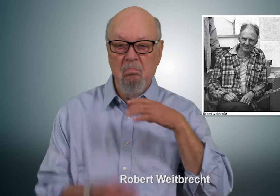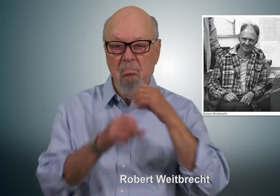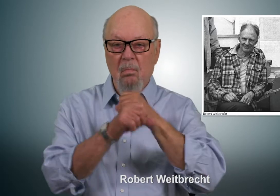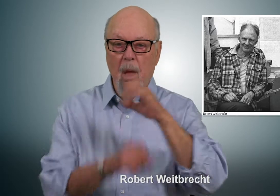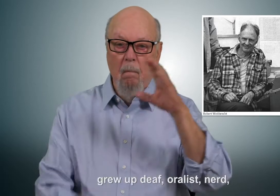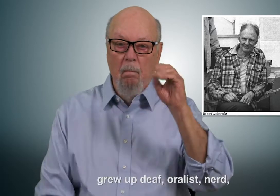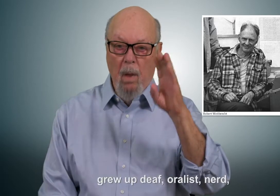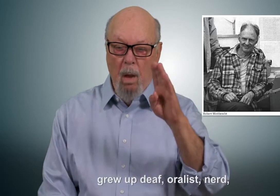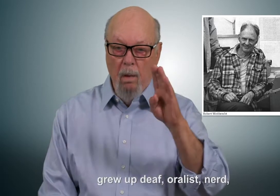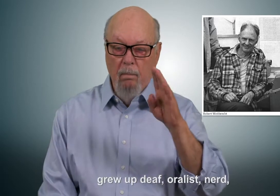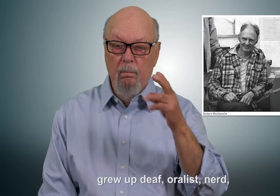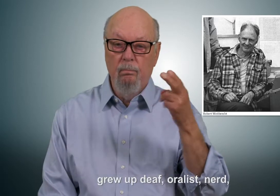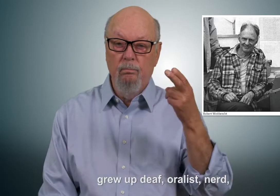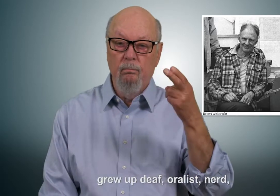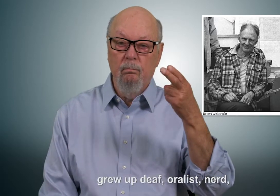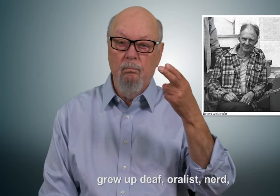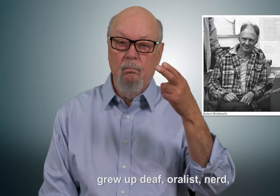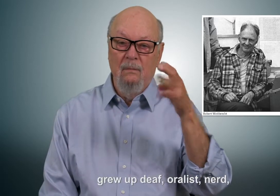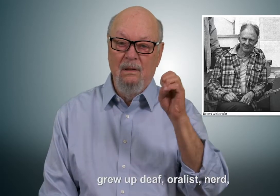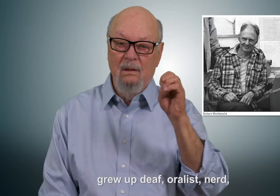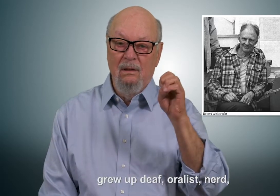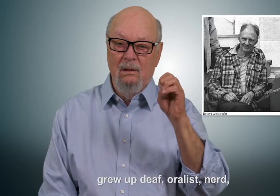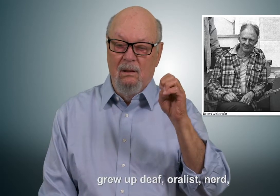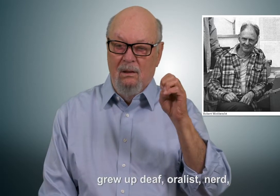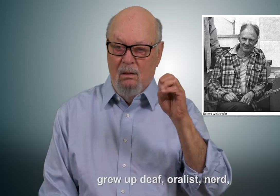grew up deaf, an oralist, nerd,